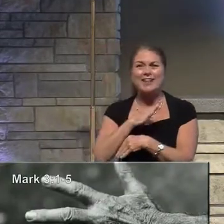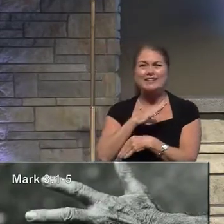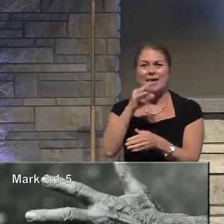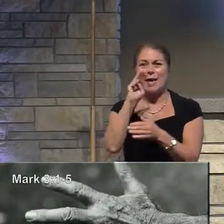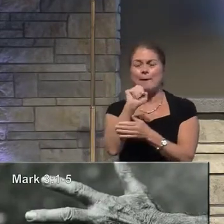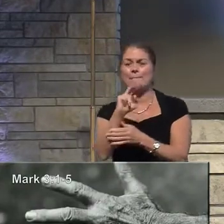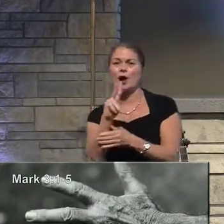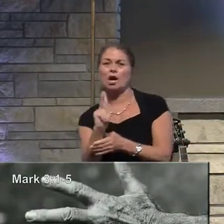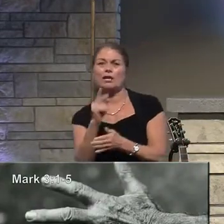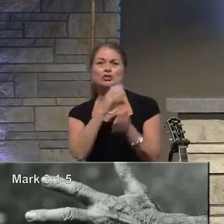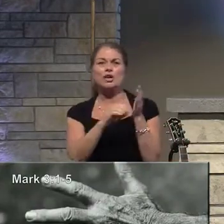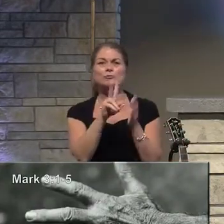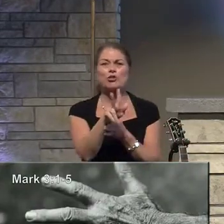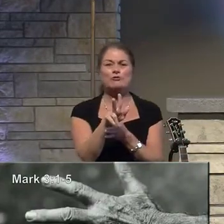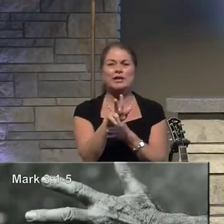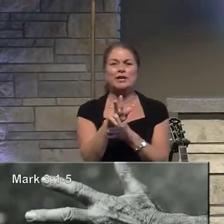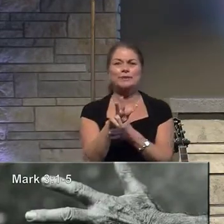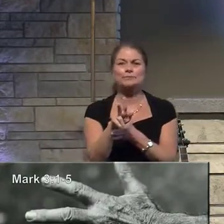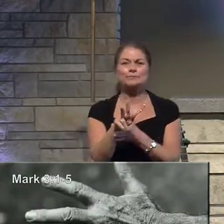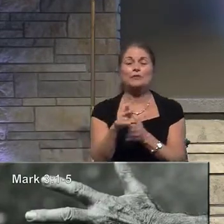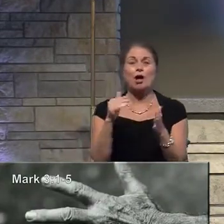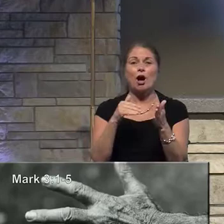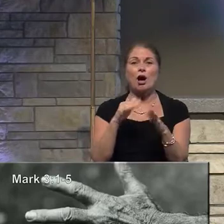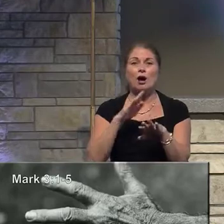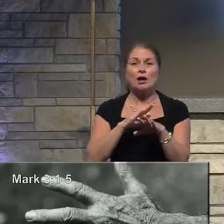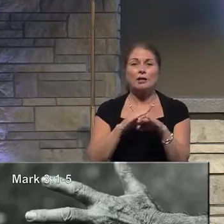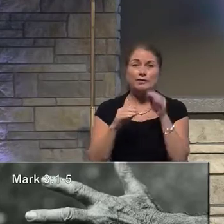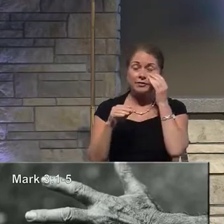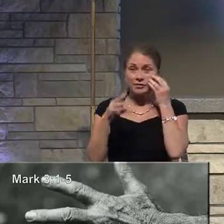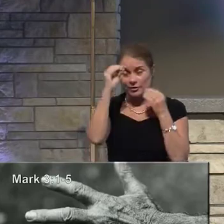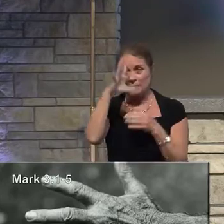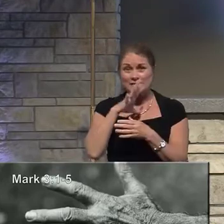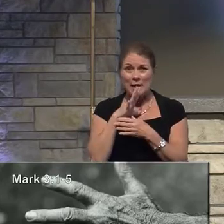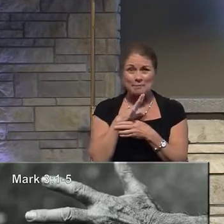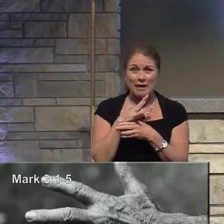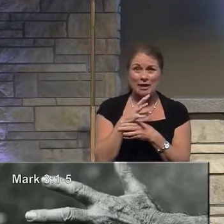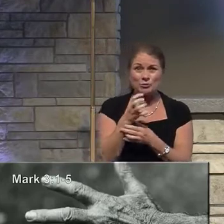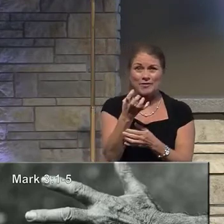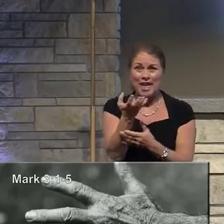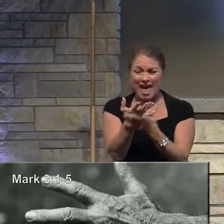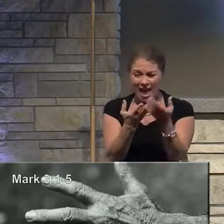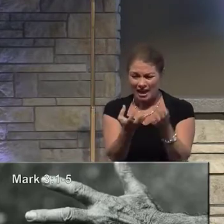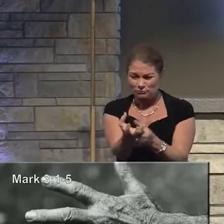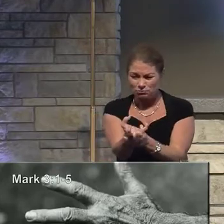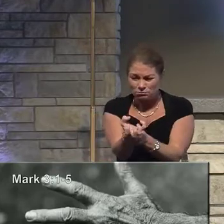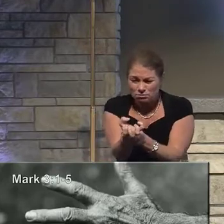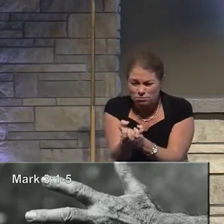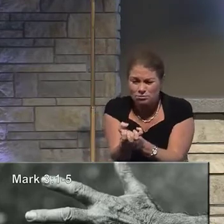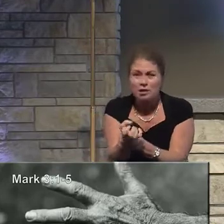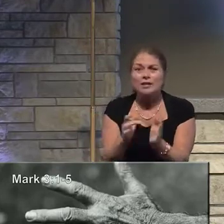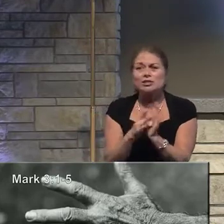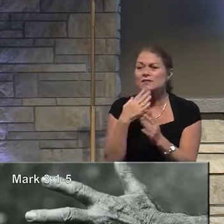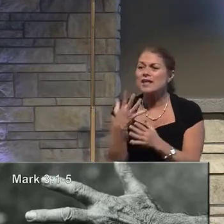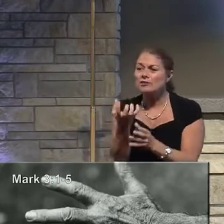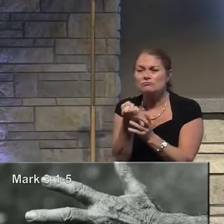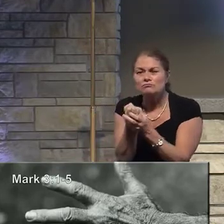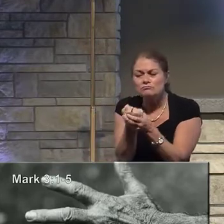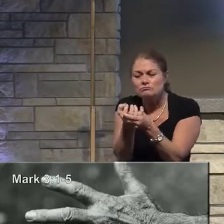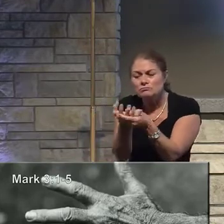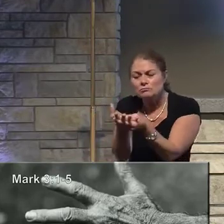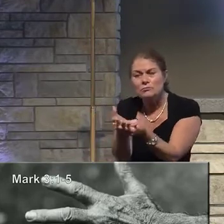Jesus walked once again on the Sabbath. There was a man with a lame hand, and Jesus simply said, stretch out your hand, and the man was